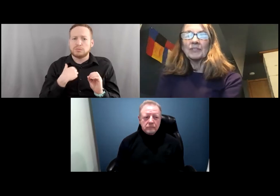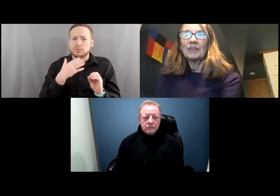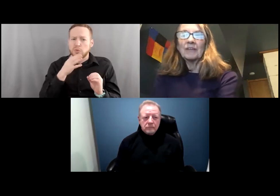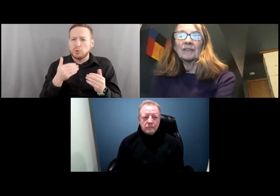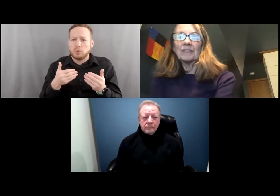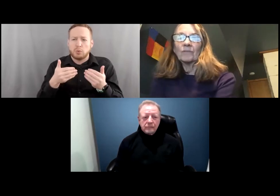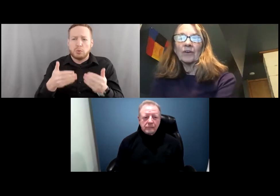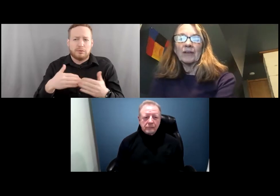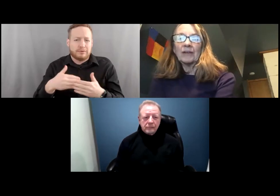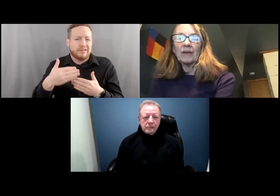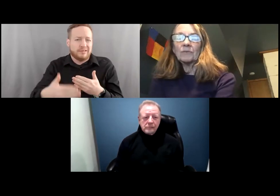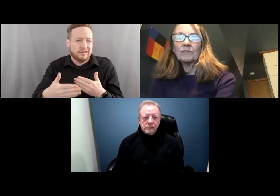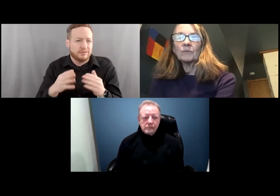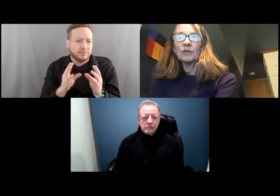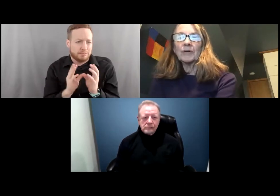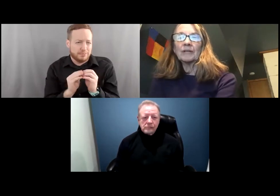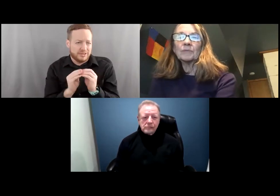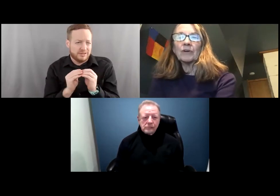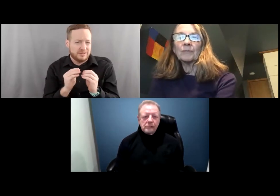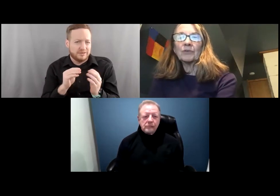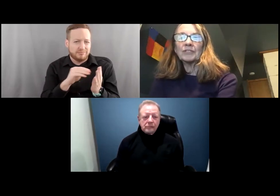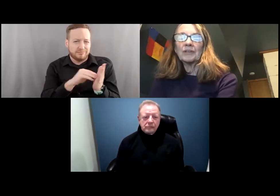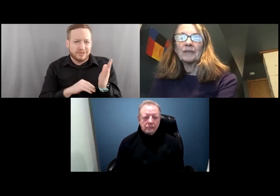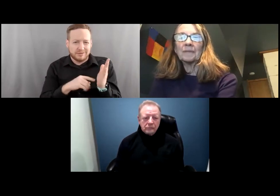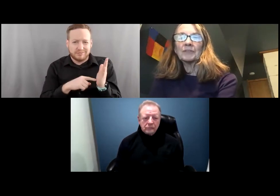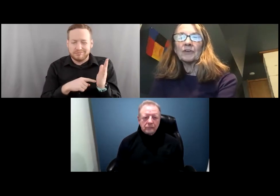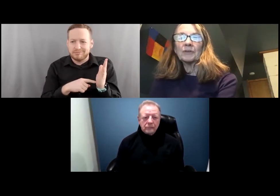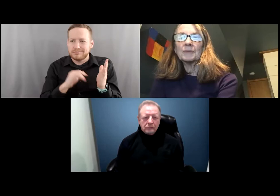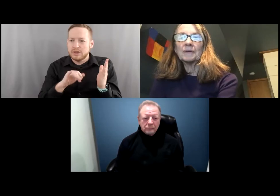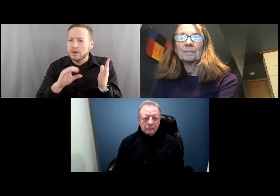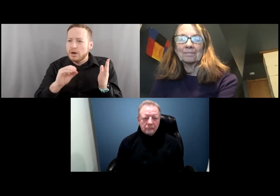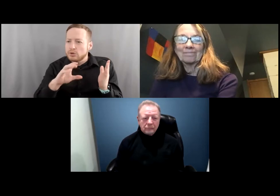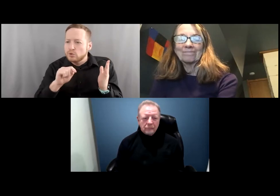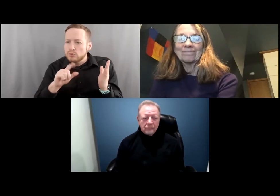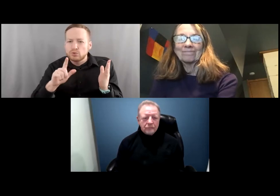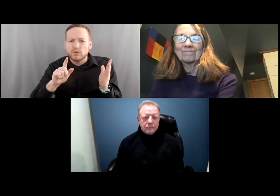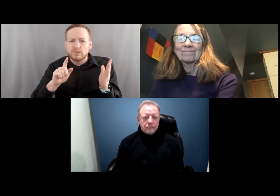I don't see anything right now, so we'll go ahead and move on with our agenda, start our meeting.